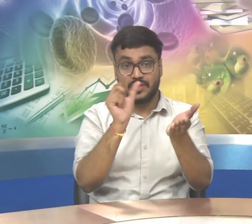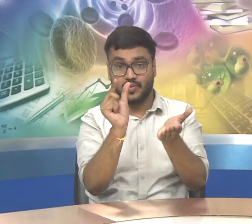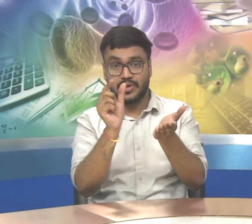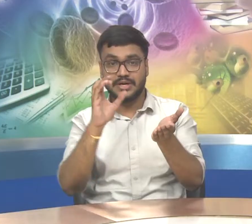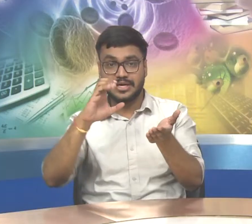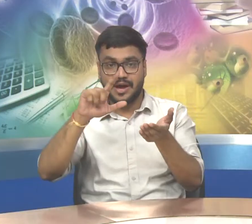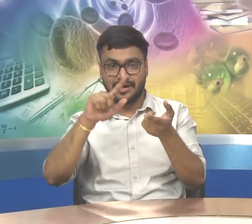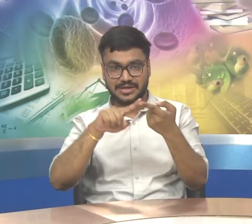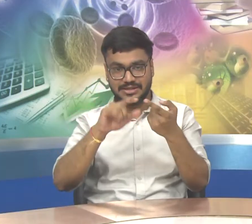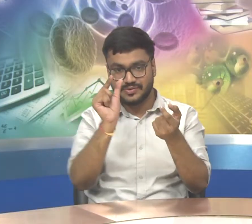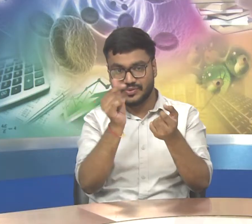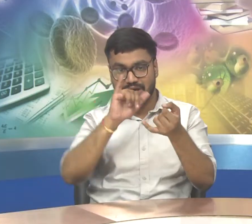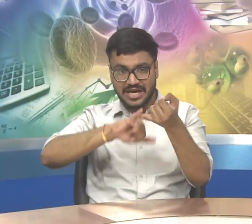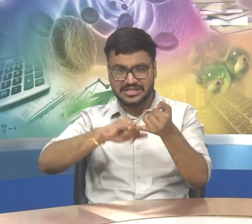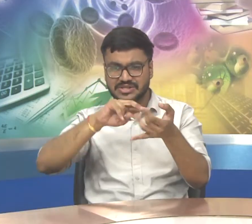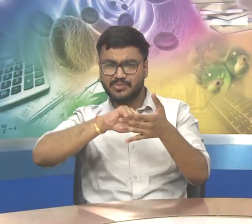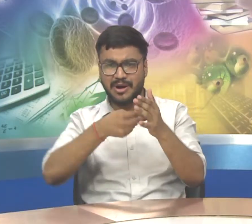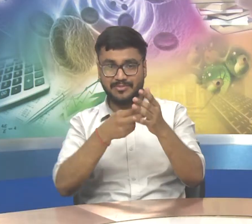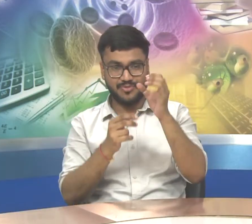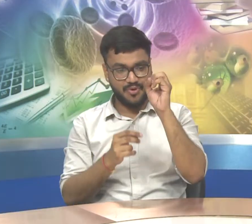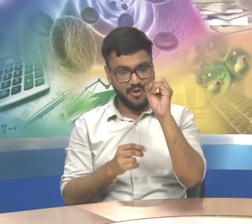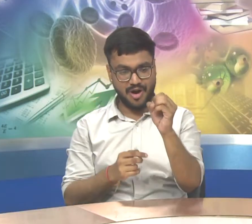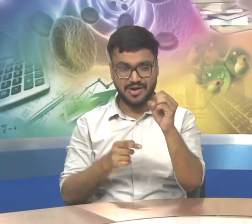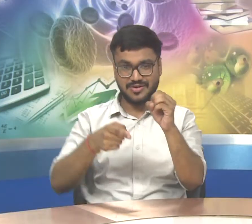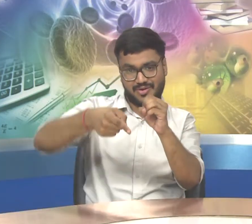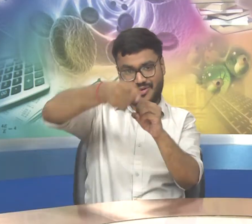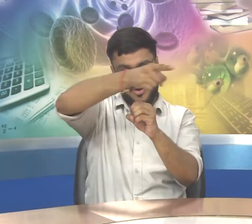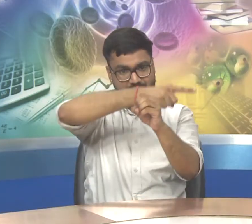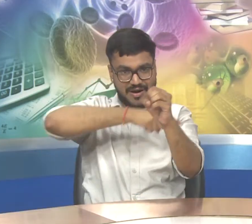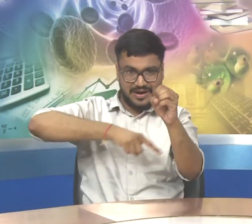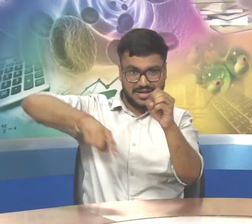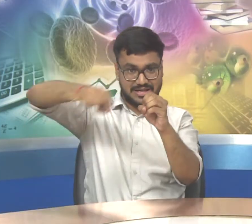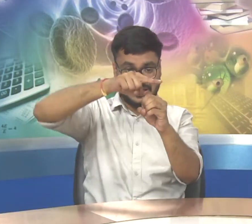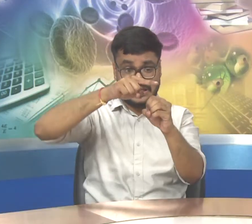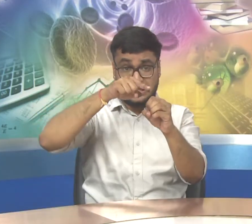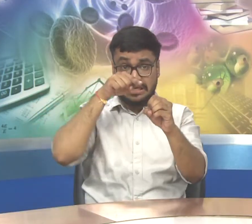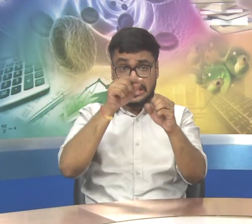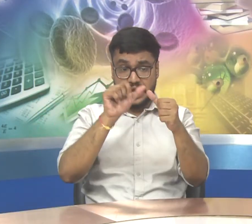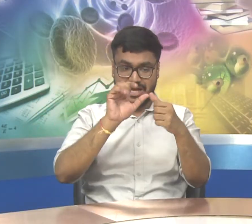is called an atom. Next is nucleus.